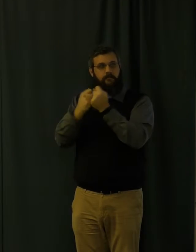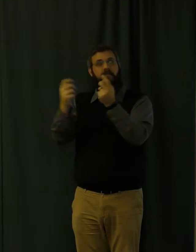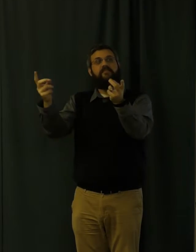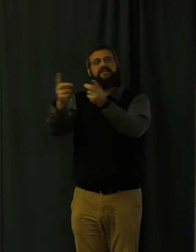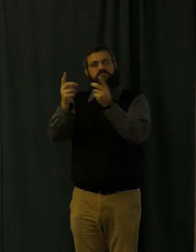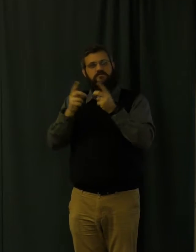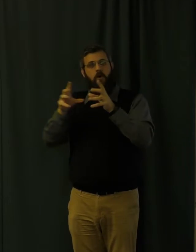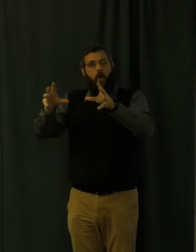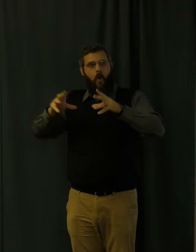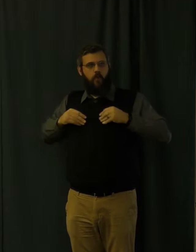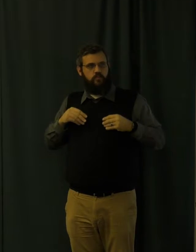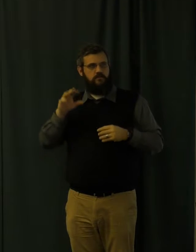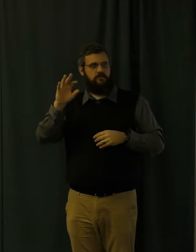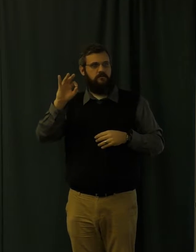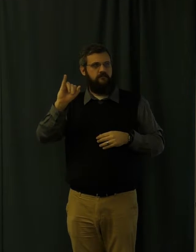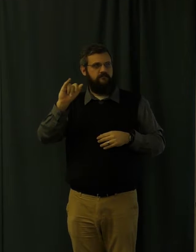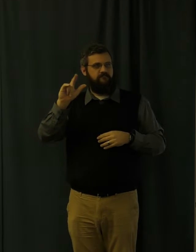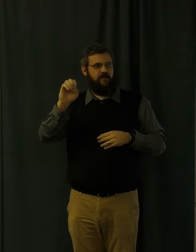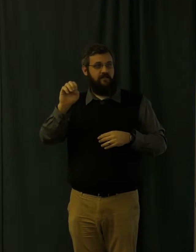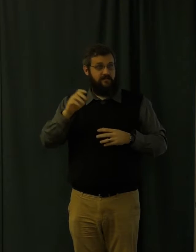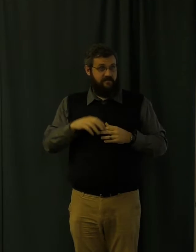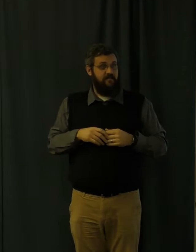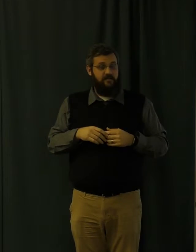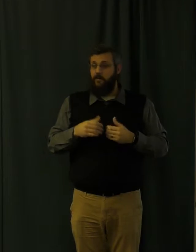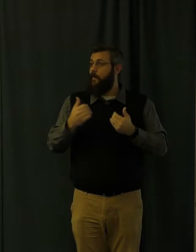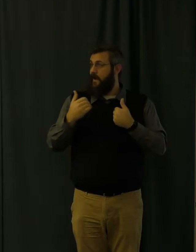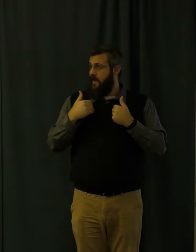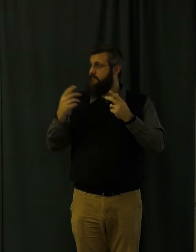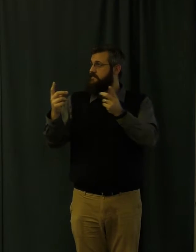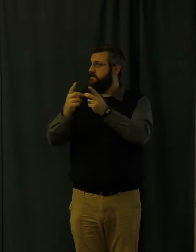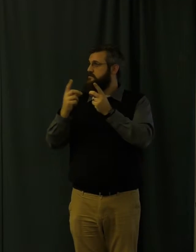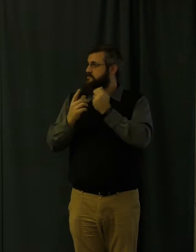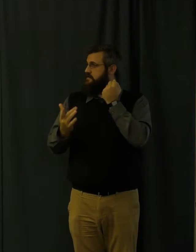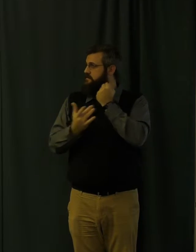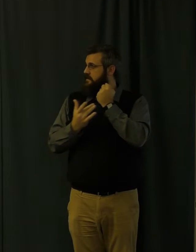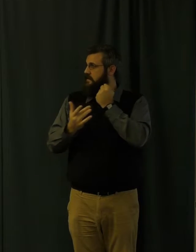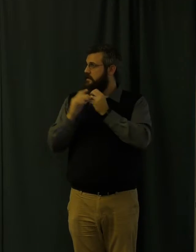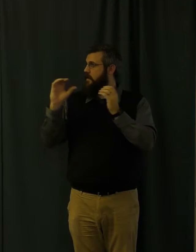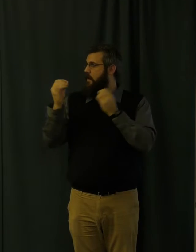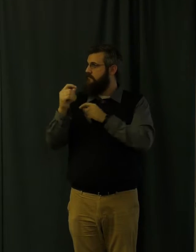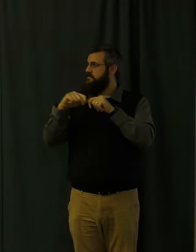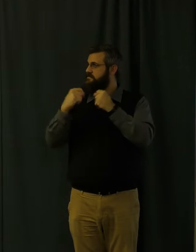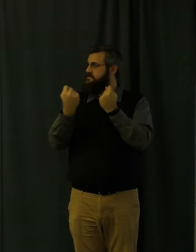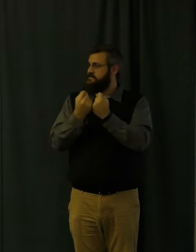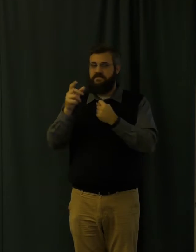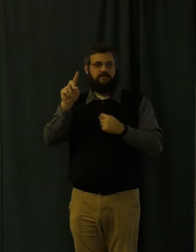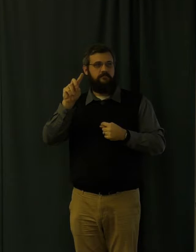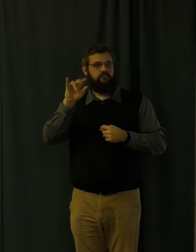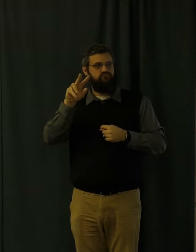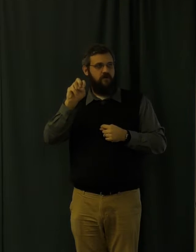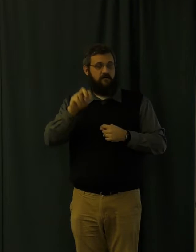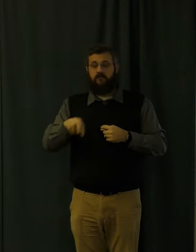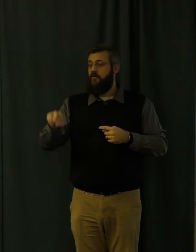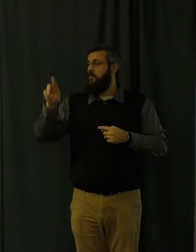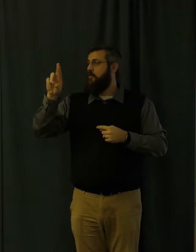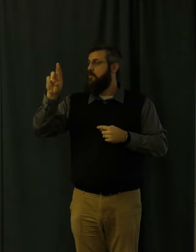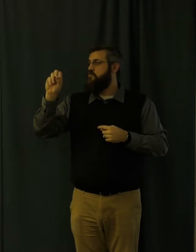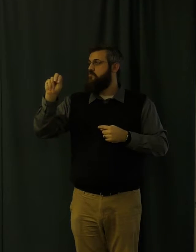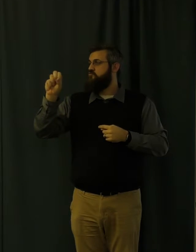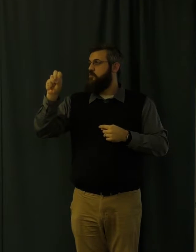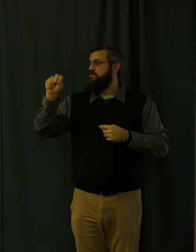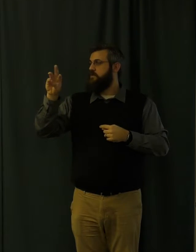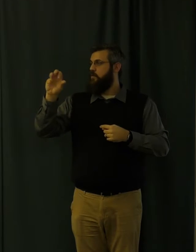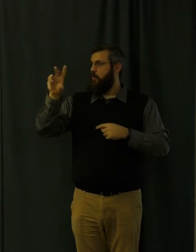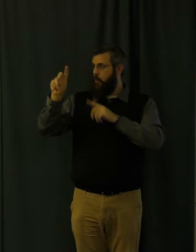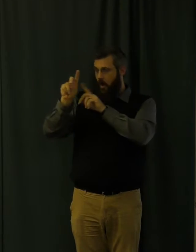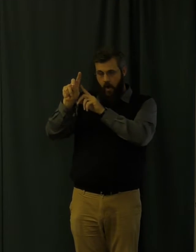owner. So currently we have a district technology office Team Drive, a Rosenwald Dunbar Elementary School Administrator Team Drive,